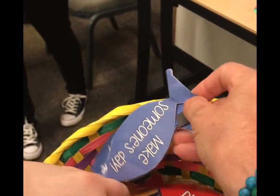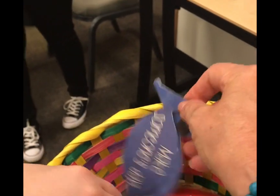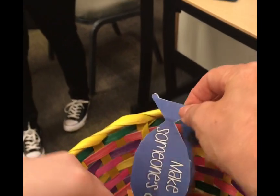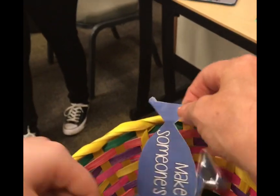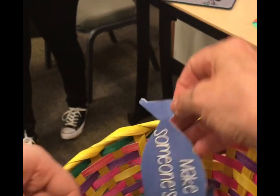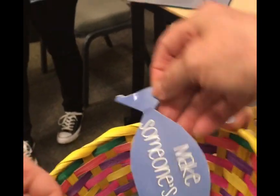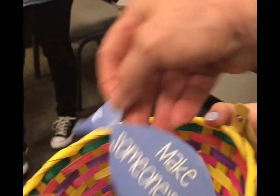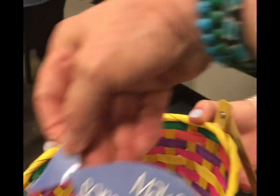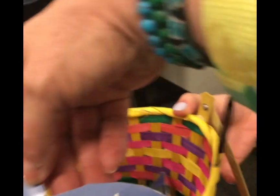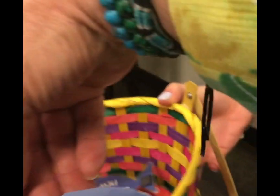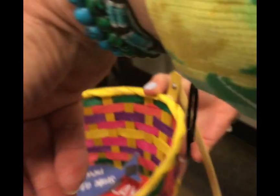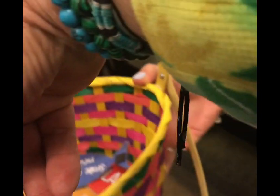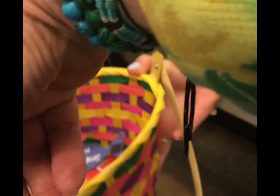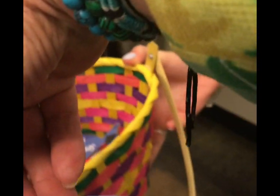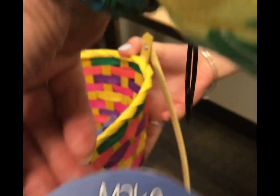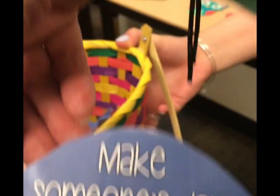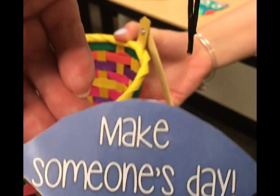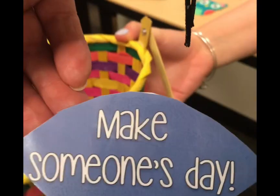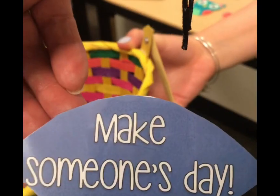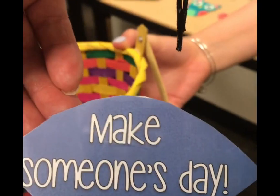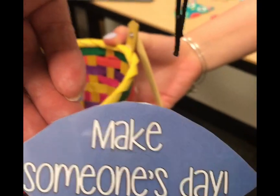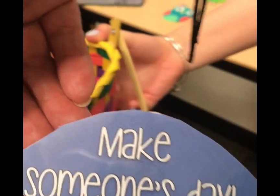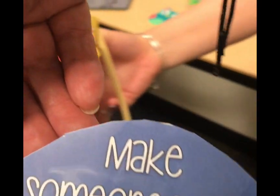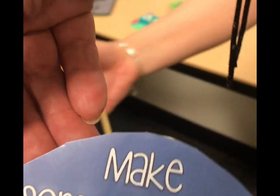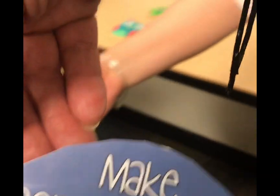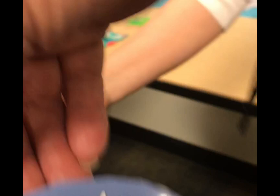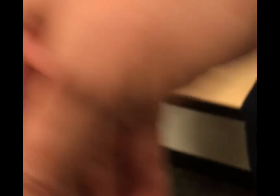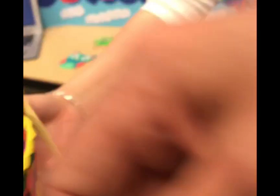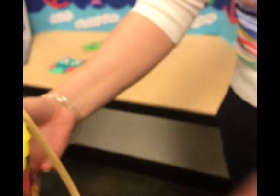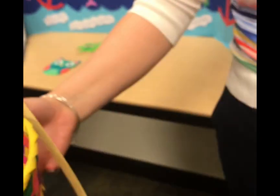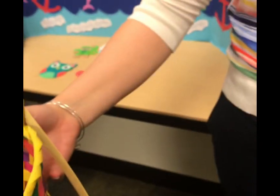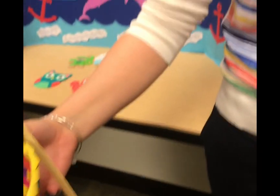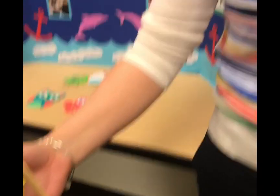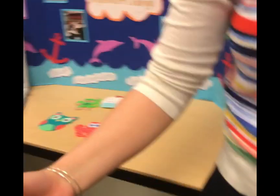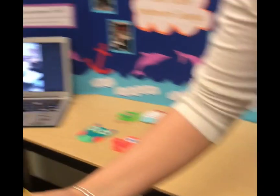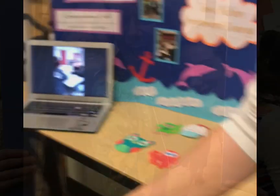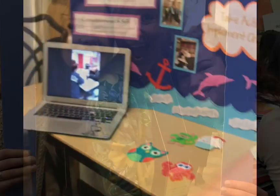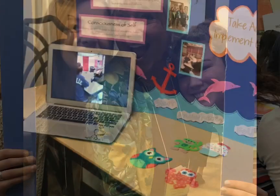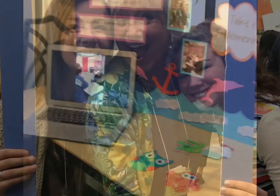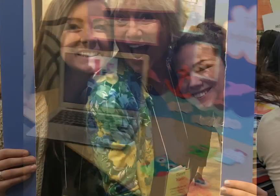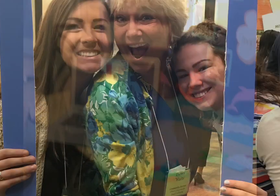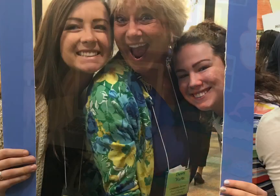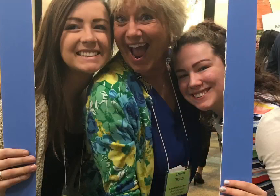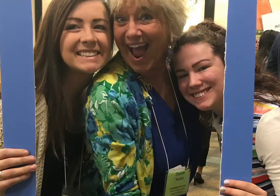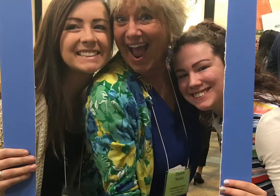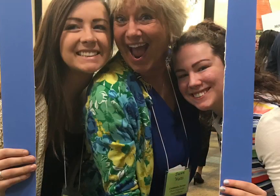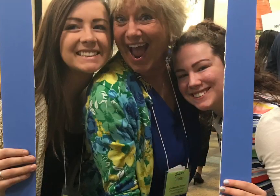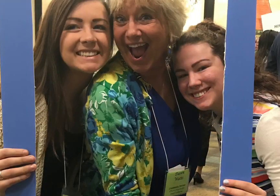Little magnets, stick them on your fridge. Feel your reminders.